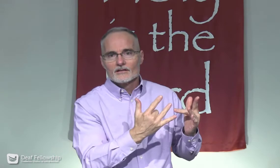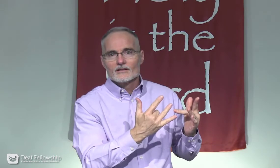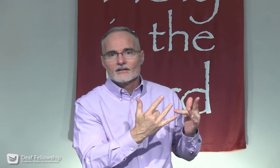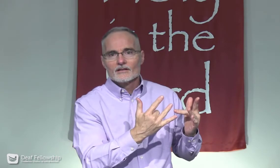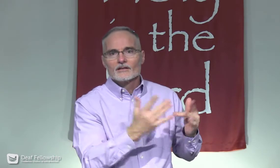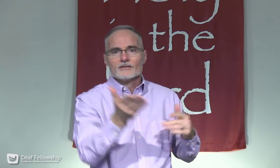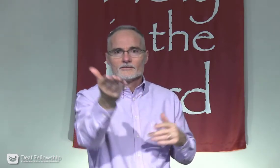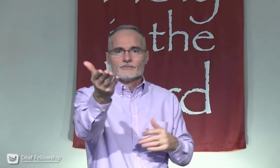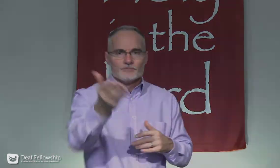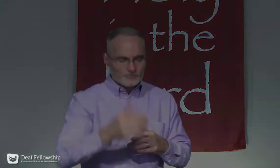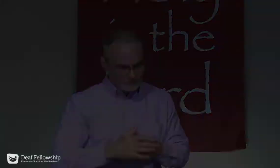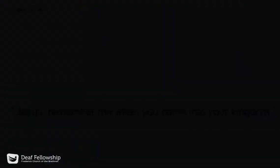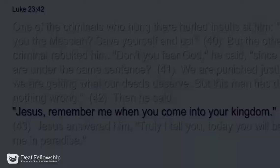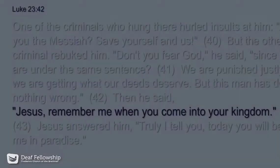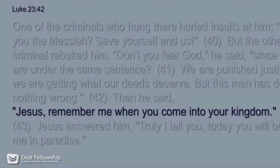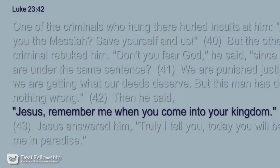asks for mercy.